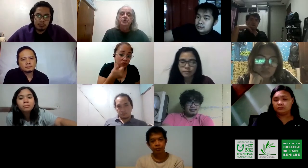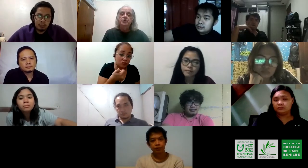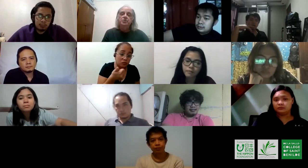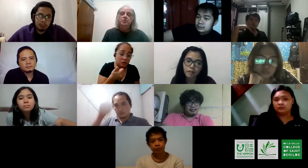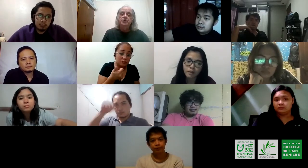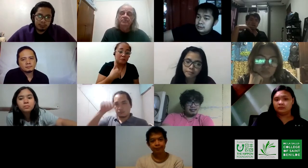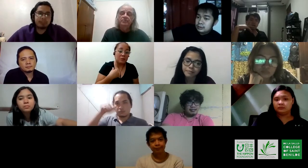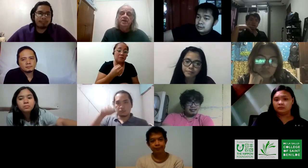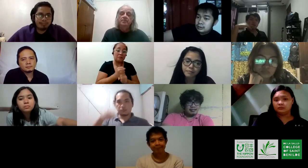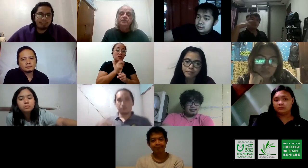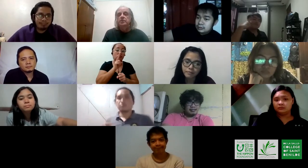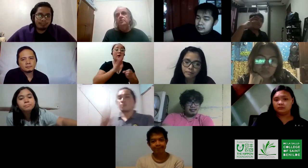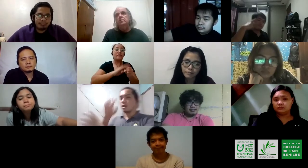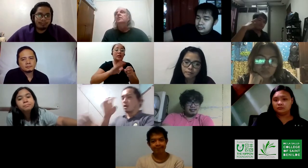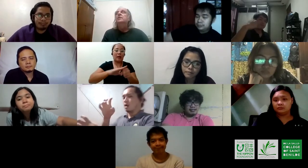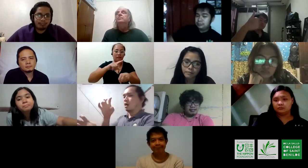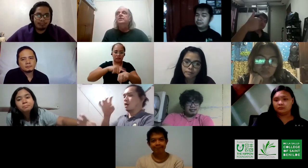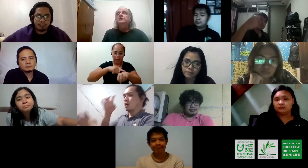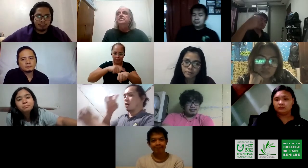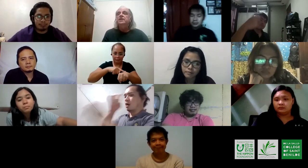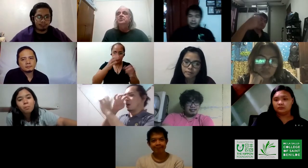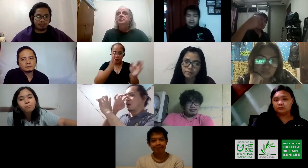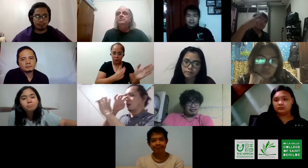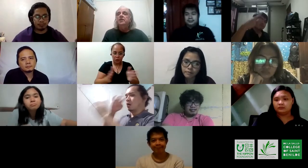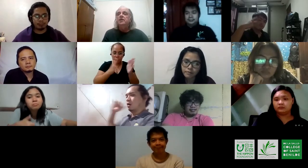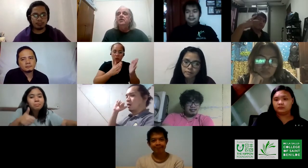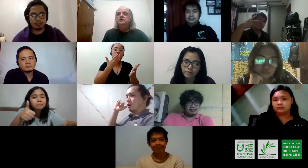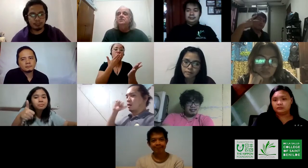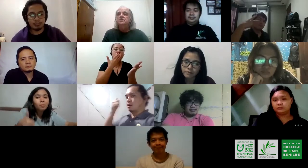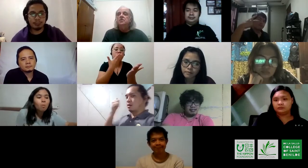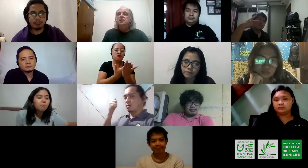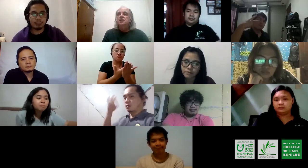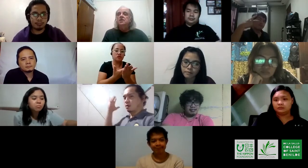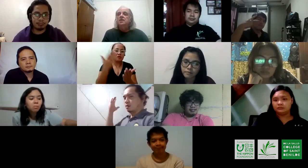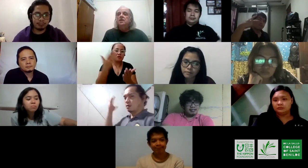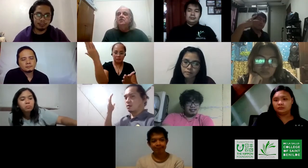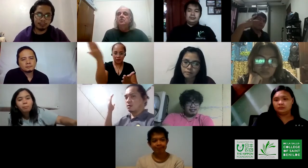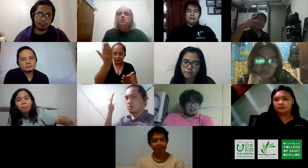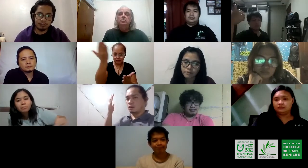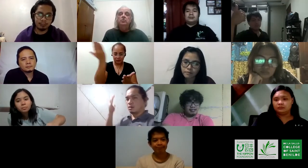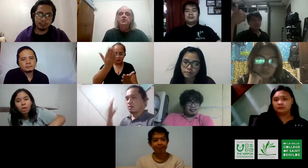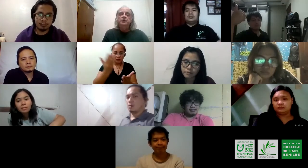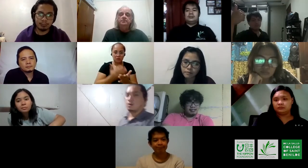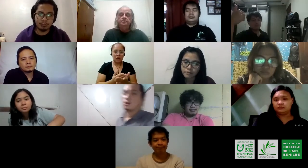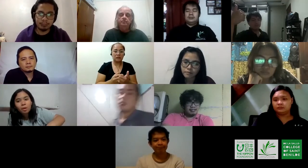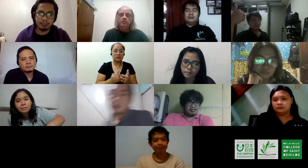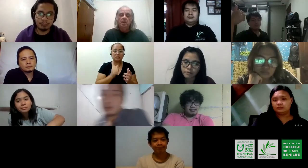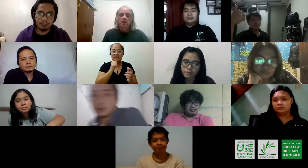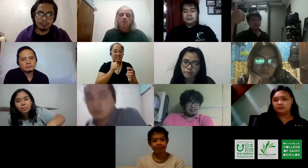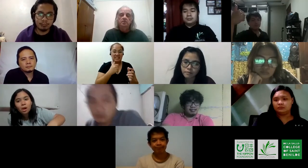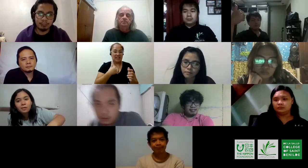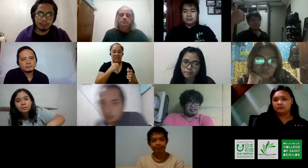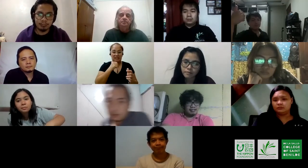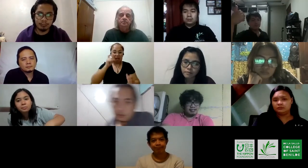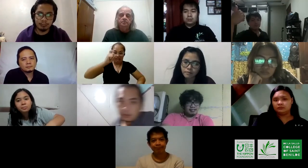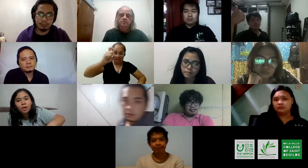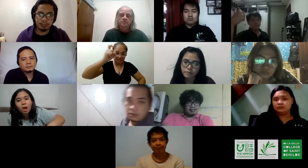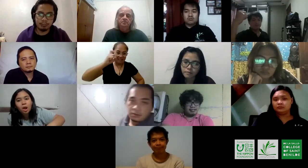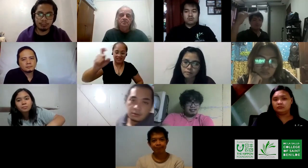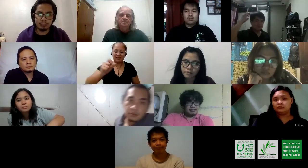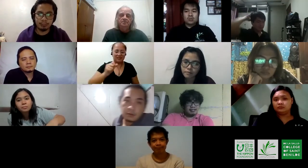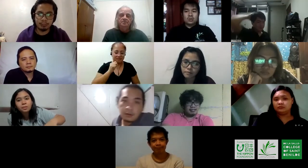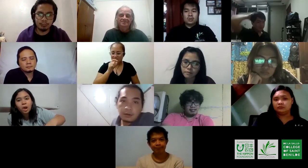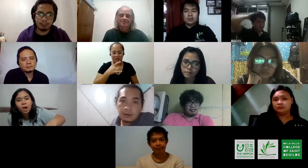to make sure you have enough time to do a good presentation, but I also don't want to rush you.